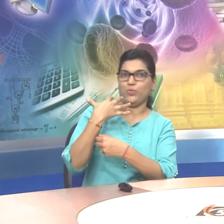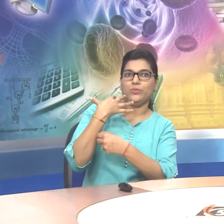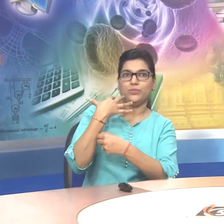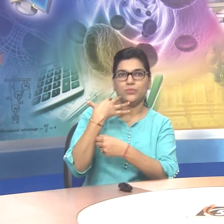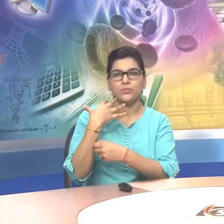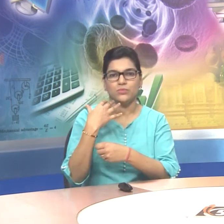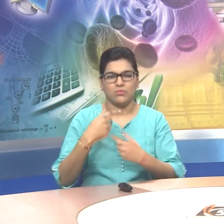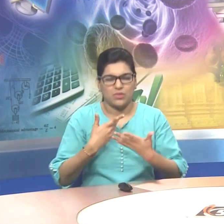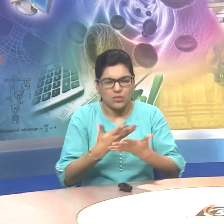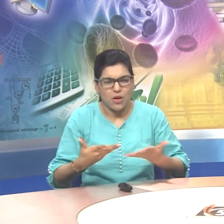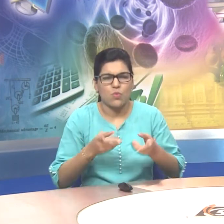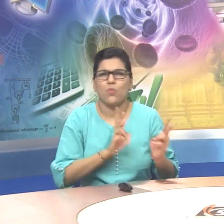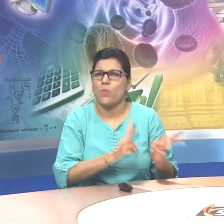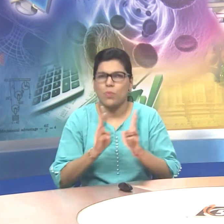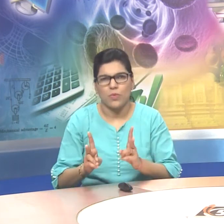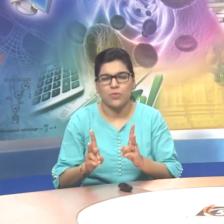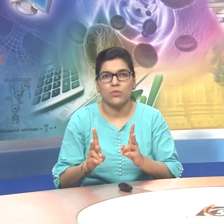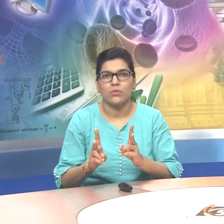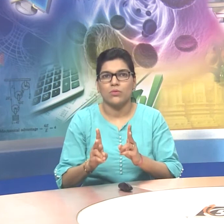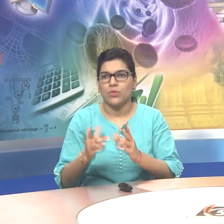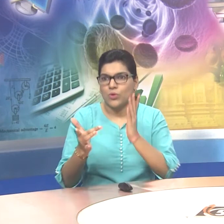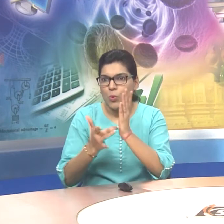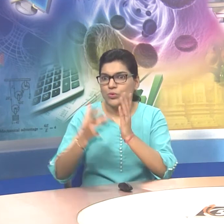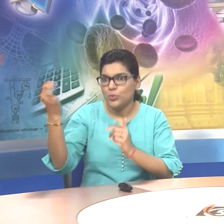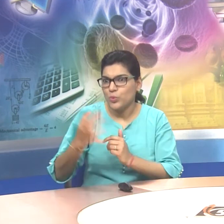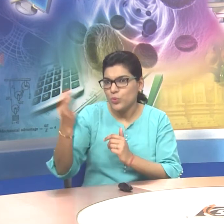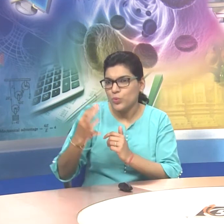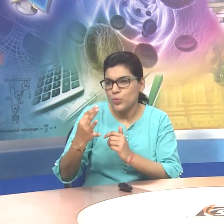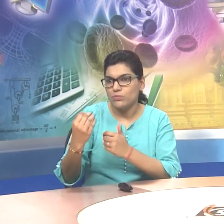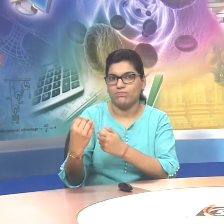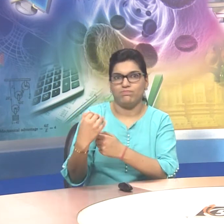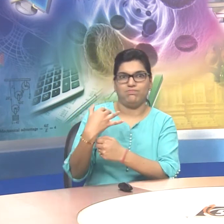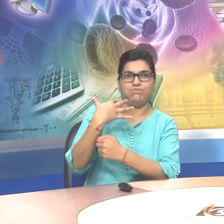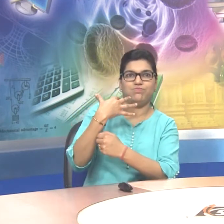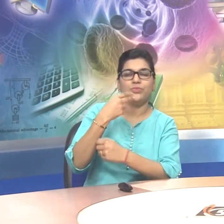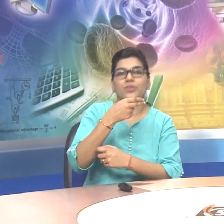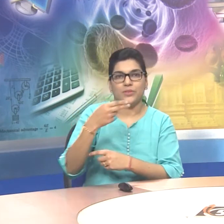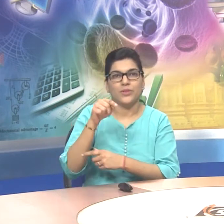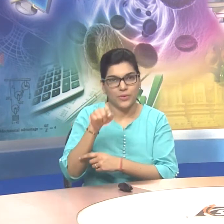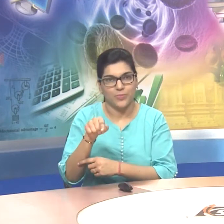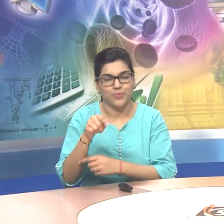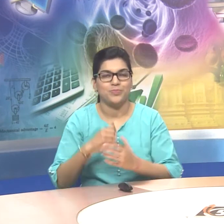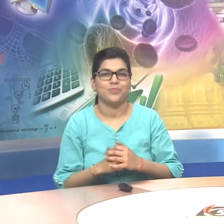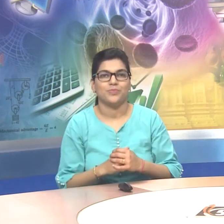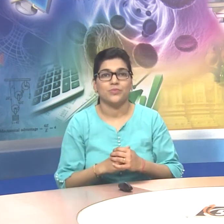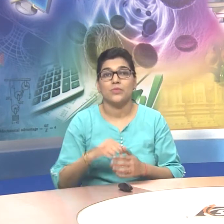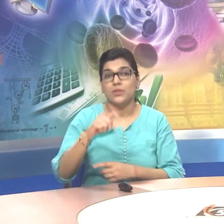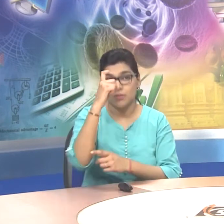influenced. Influenced for something. For example, for I